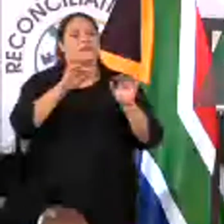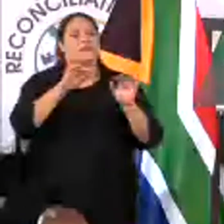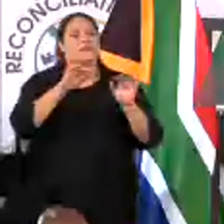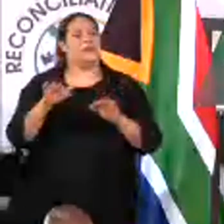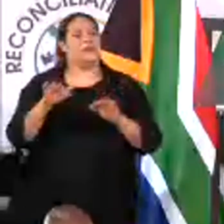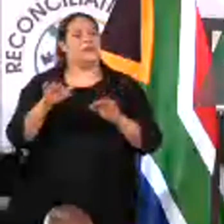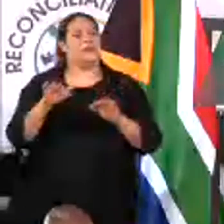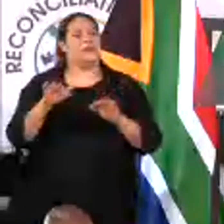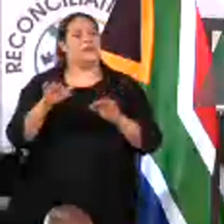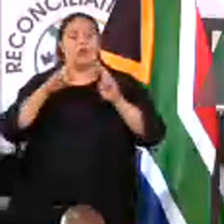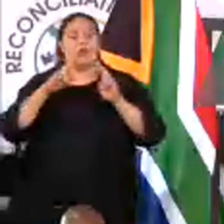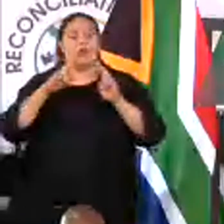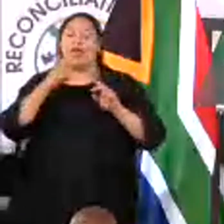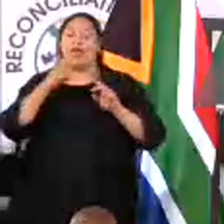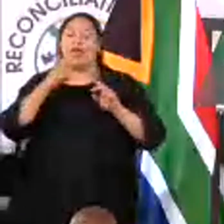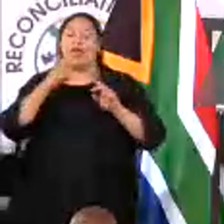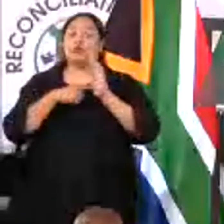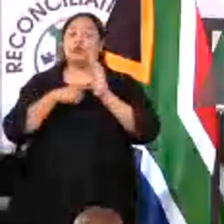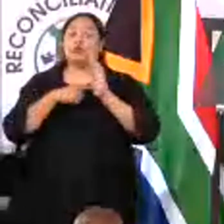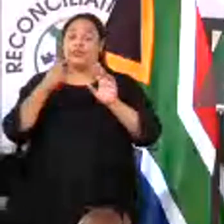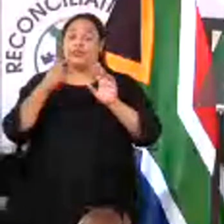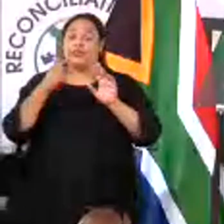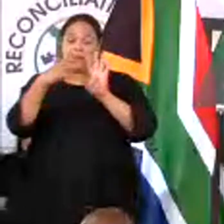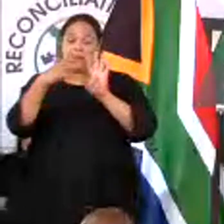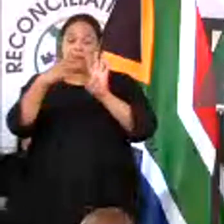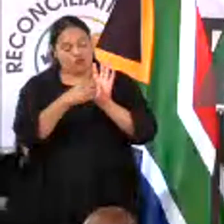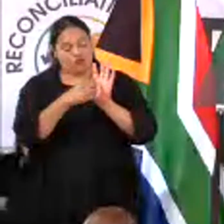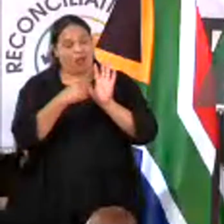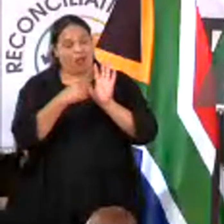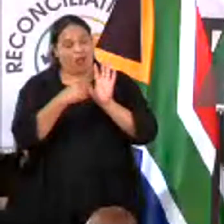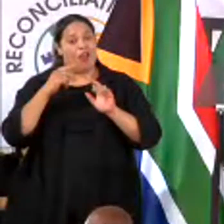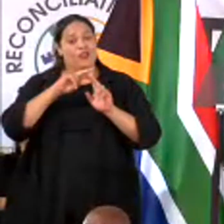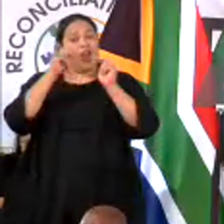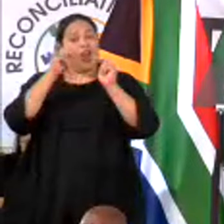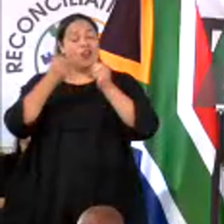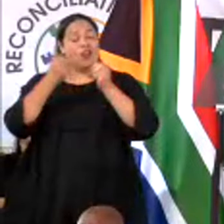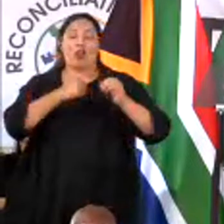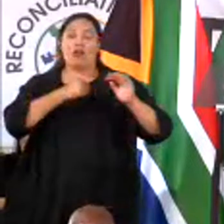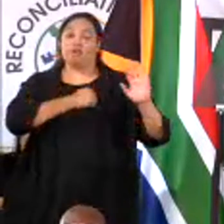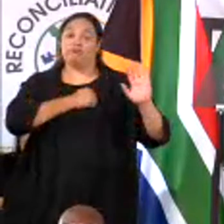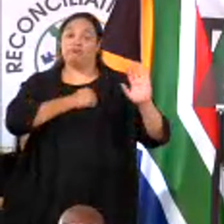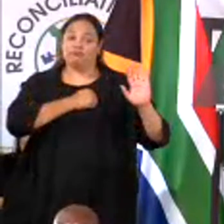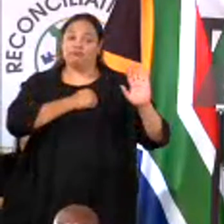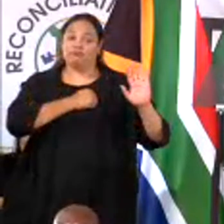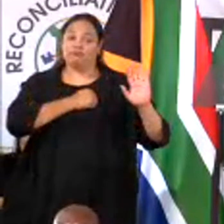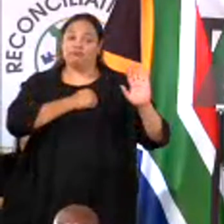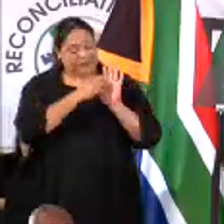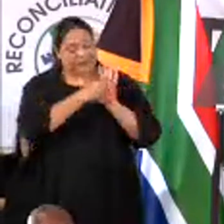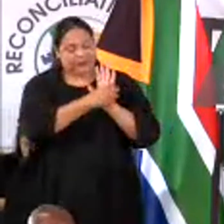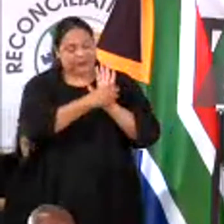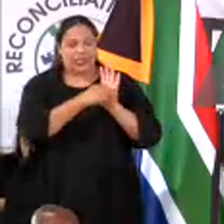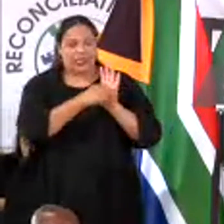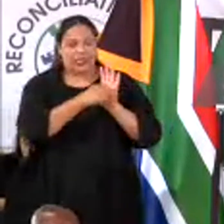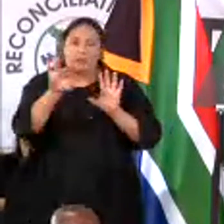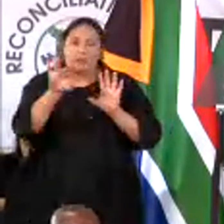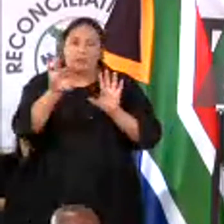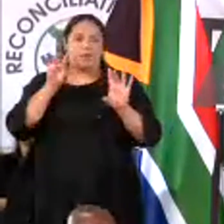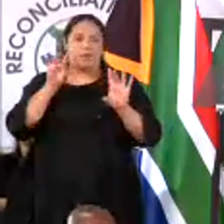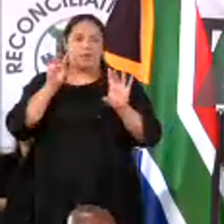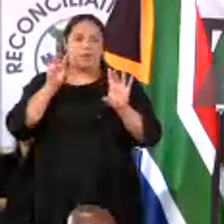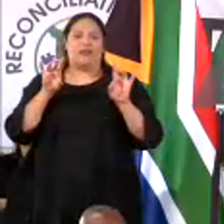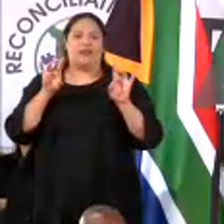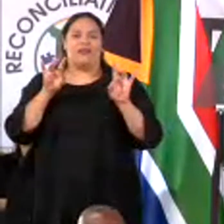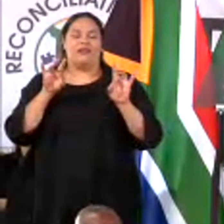The human figures that you see in our national coat of arms depict